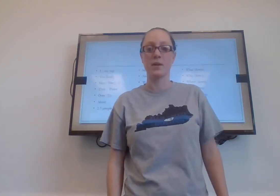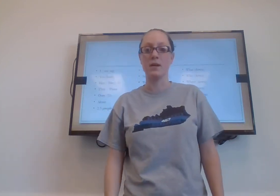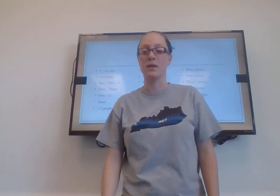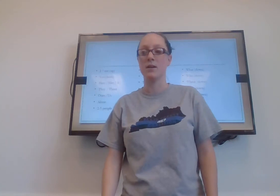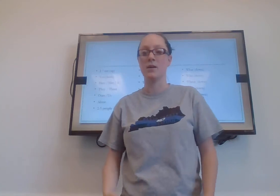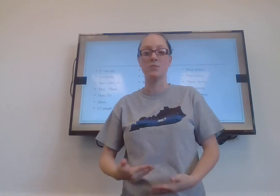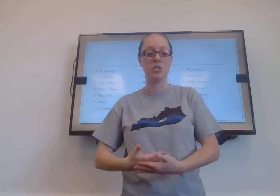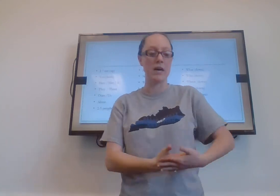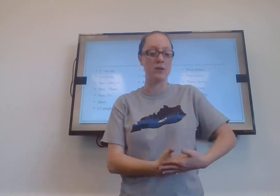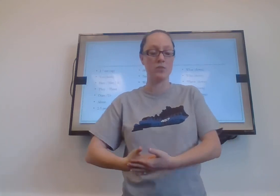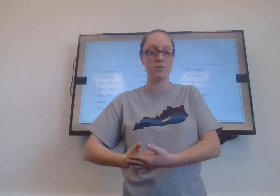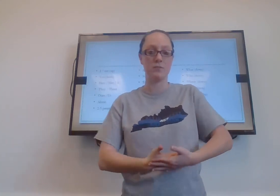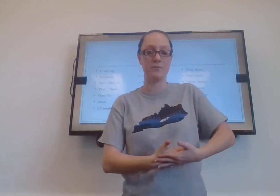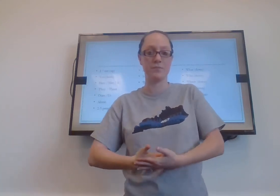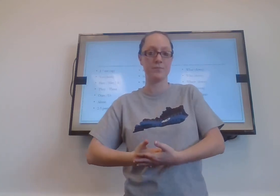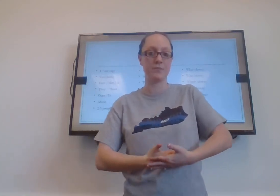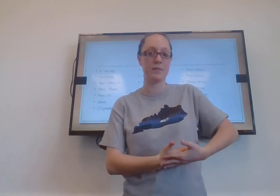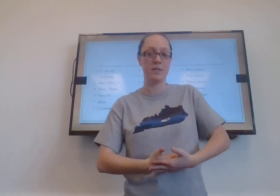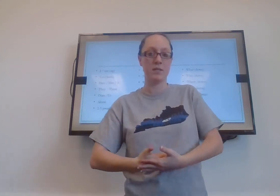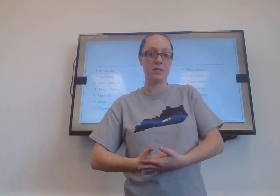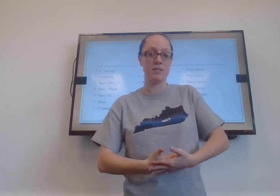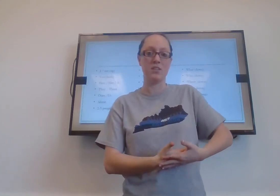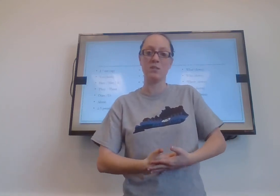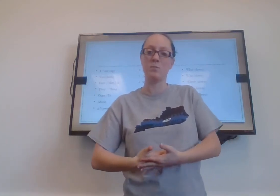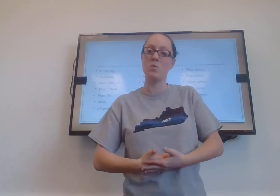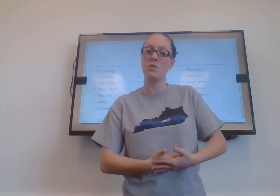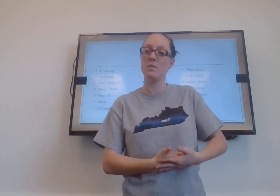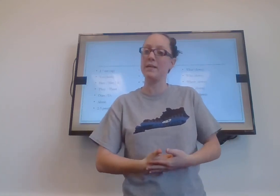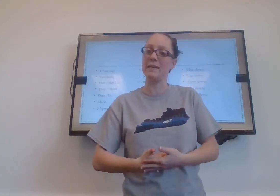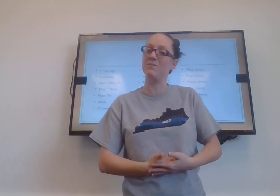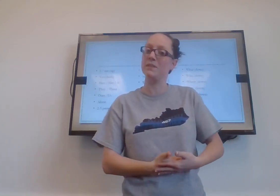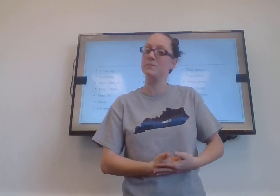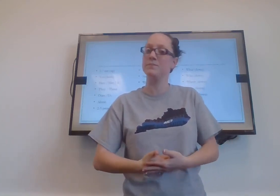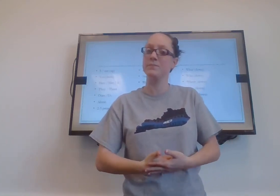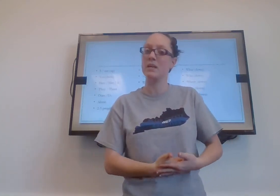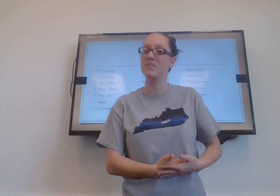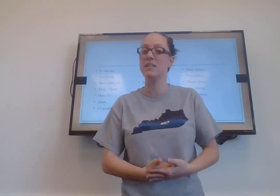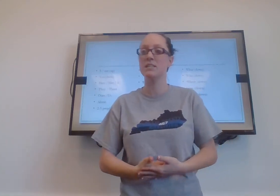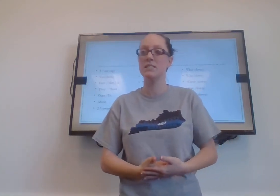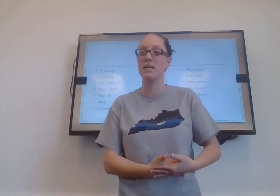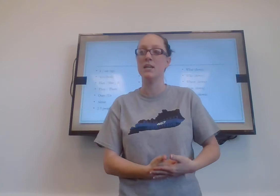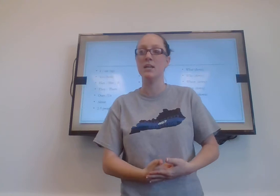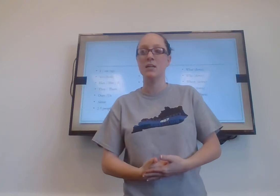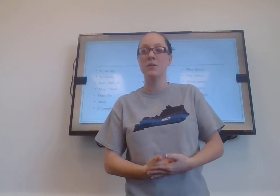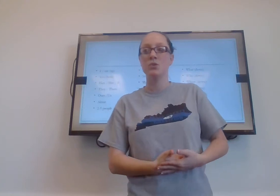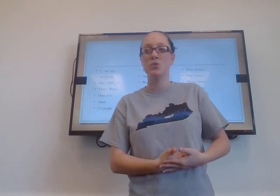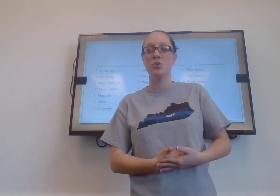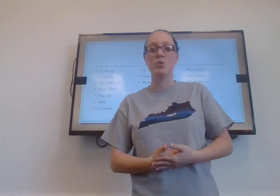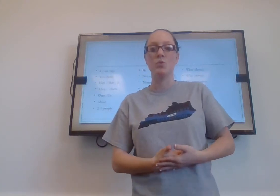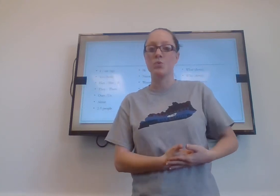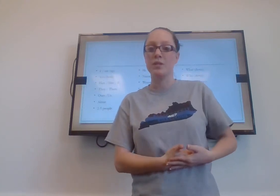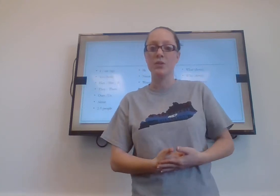Okay, child is here. That's more of like an infant. If it is a 2,